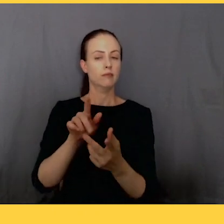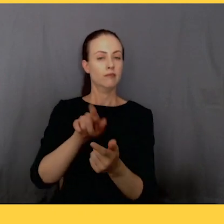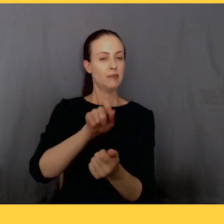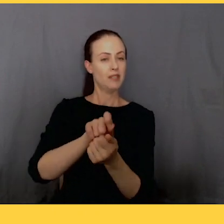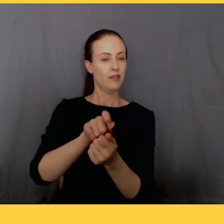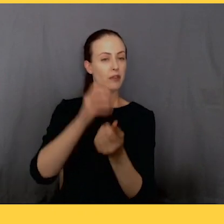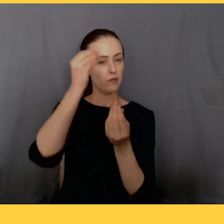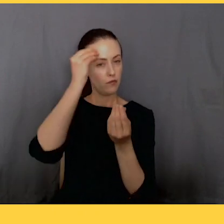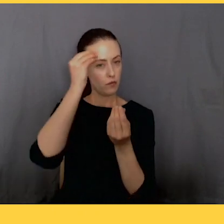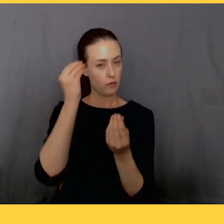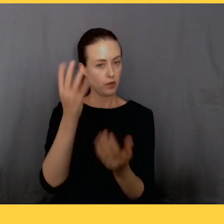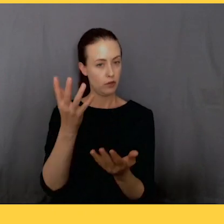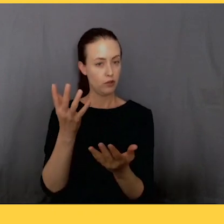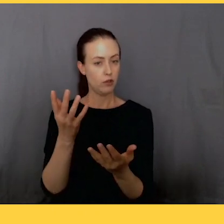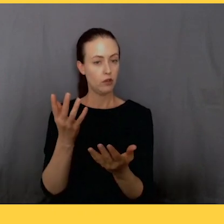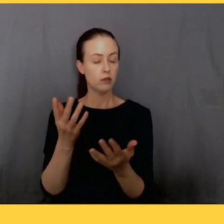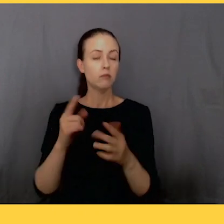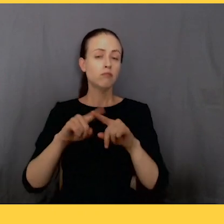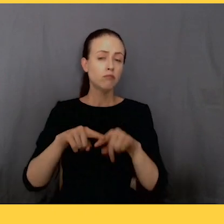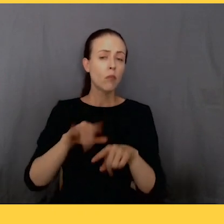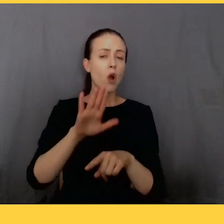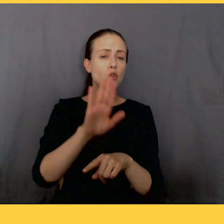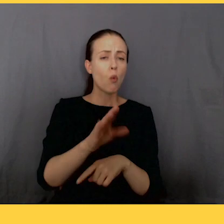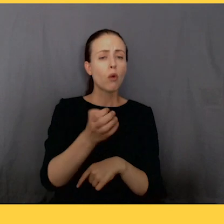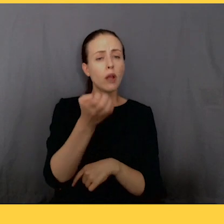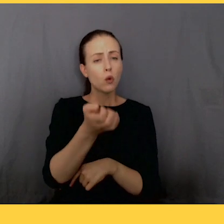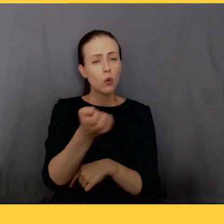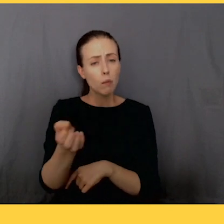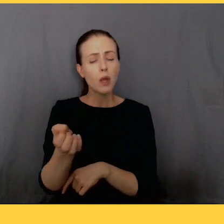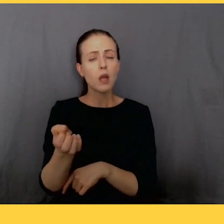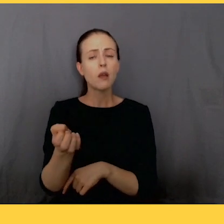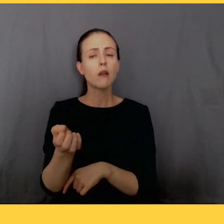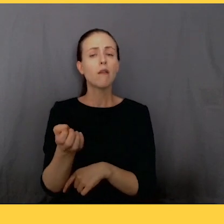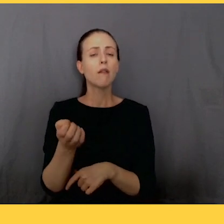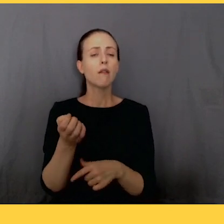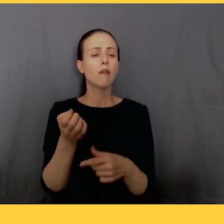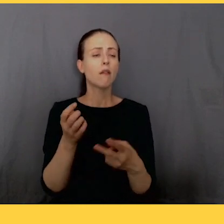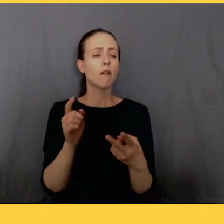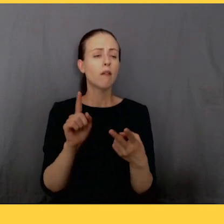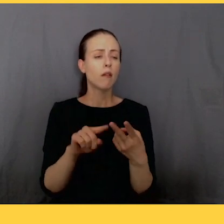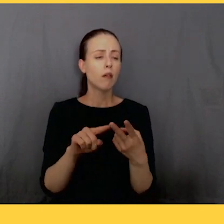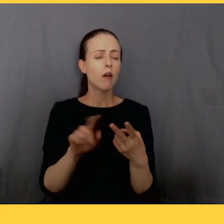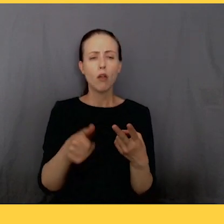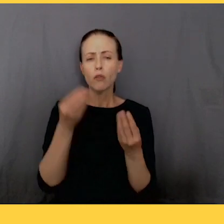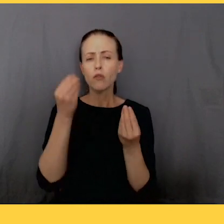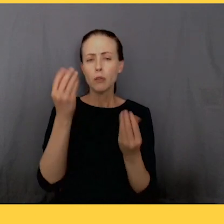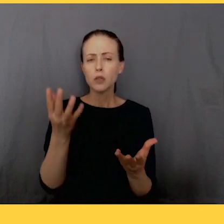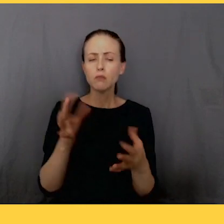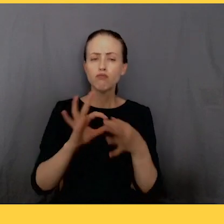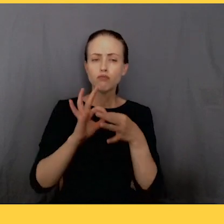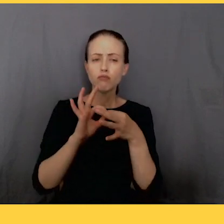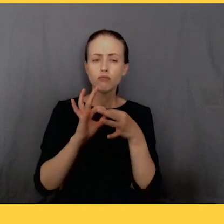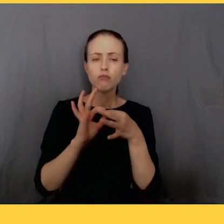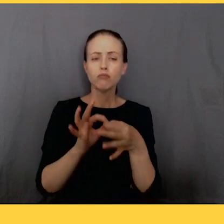information based on the equipment that you provide and the other information you give us with regard